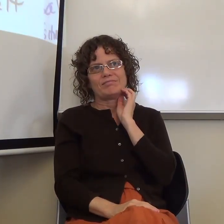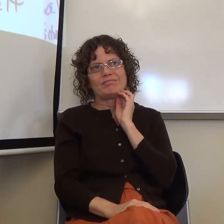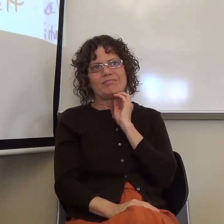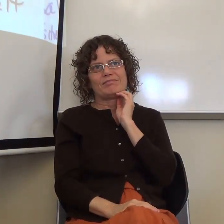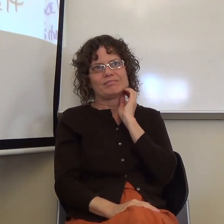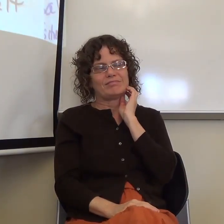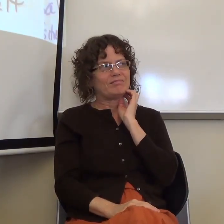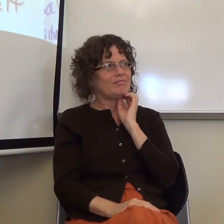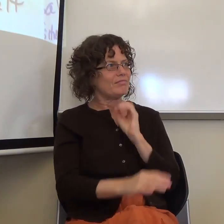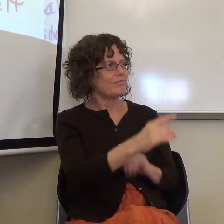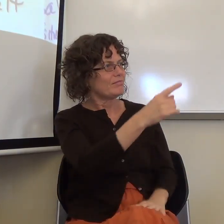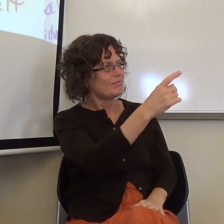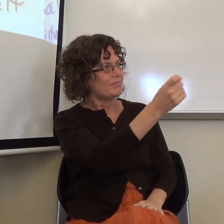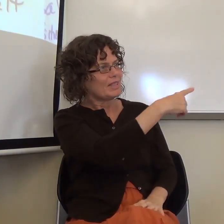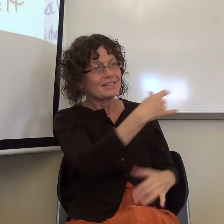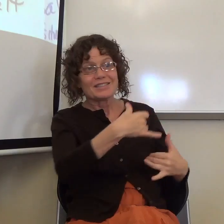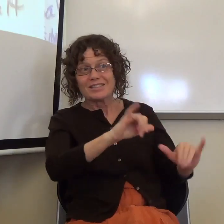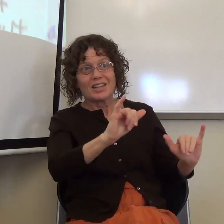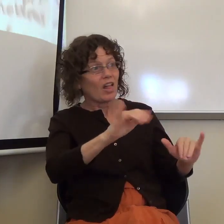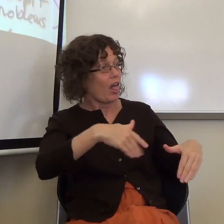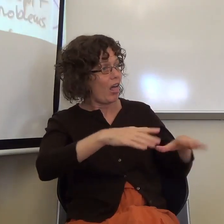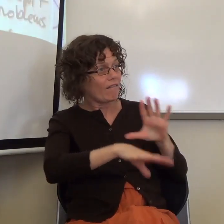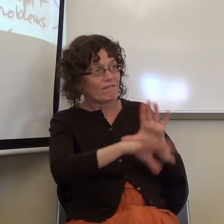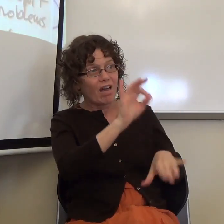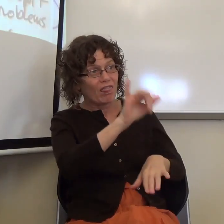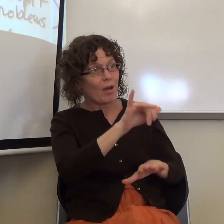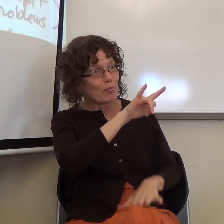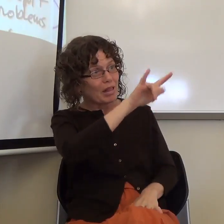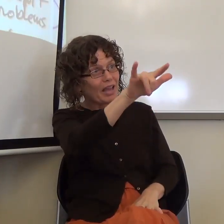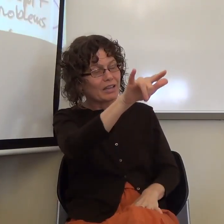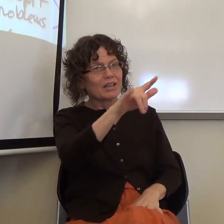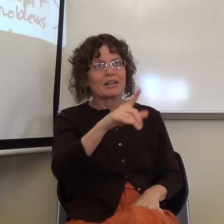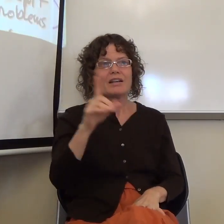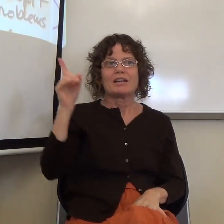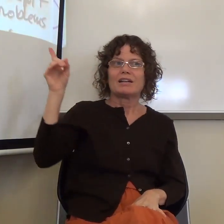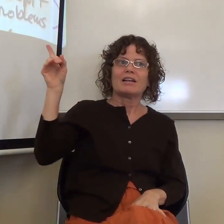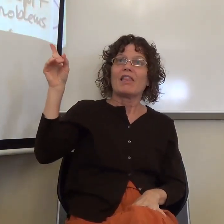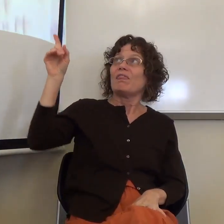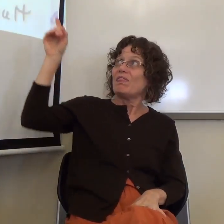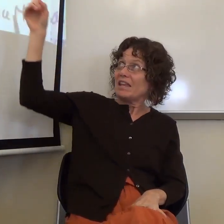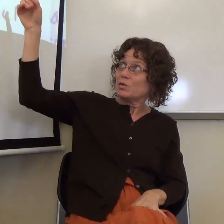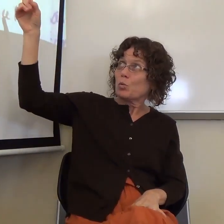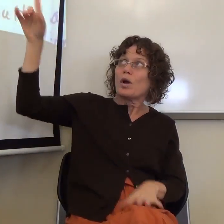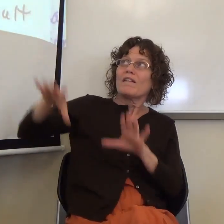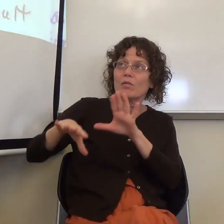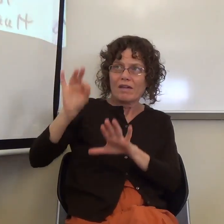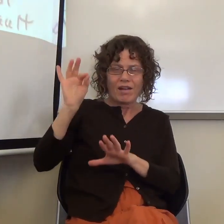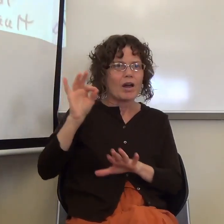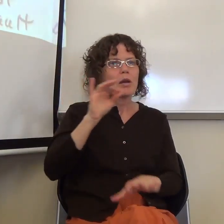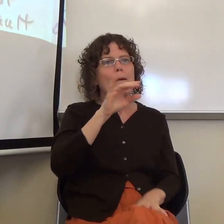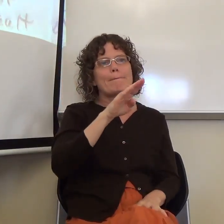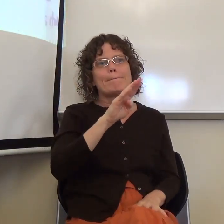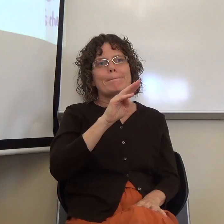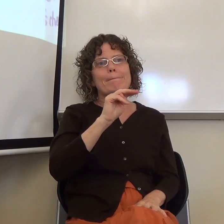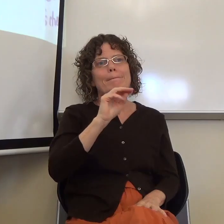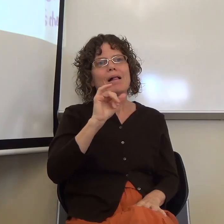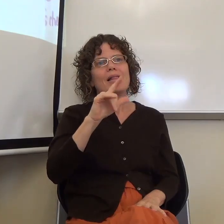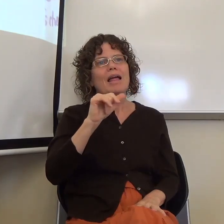And they still haven't found that plane. Yeah. Well, they found this one, but they didn't find that Malaysian one. No, they still haven't found the Malaysian one.